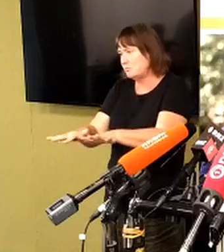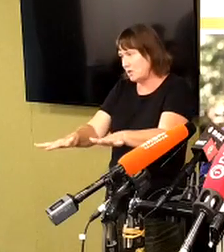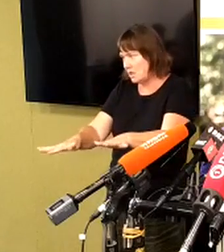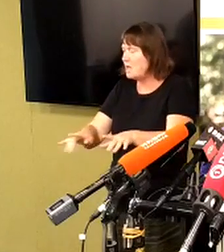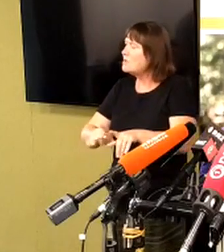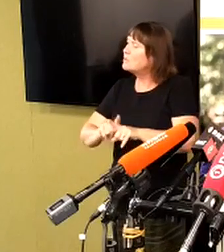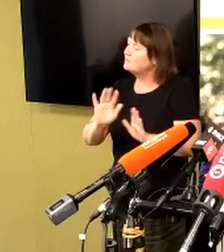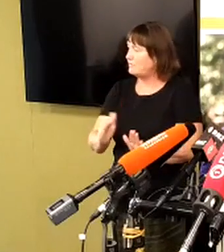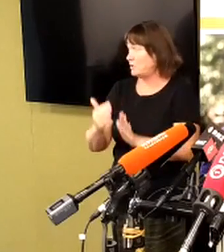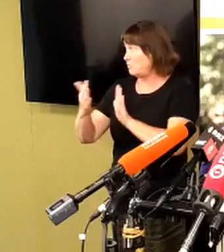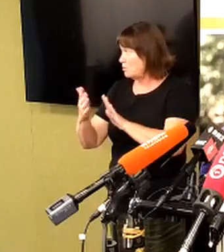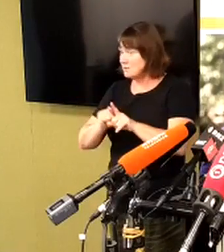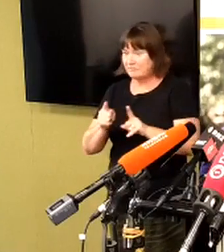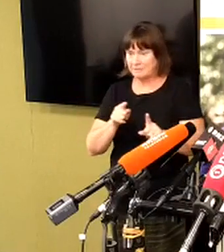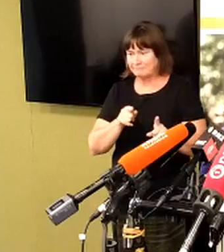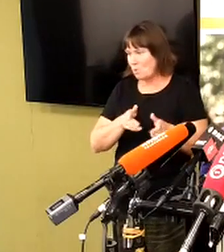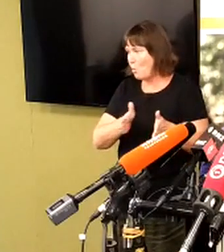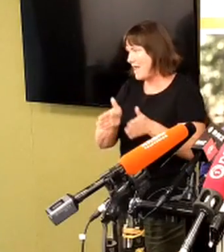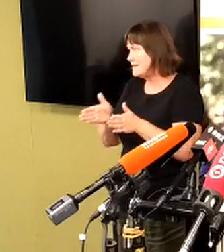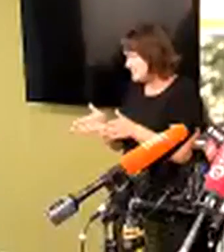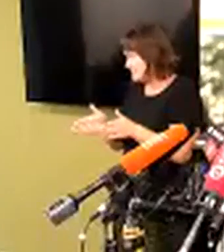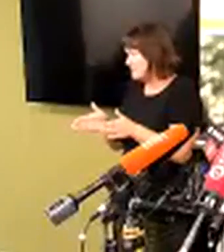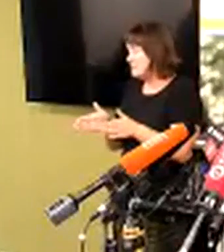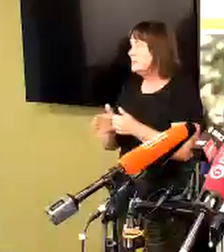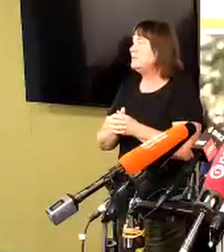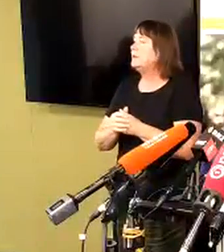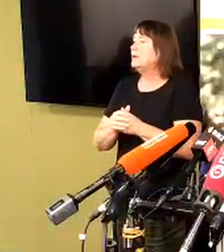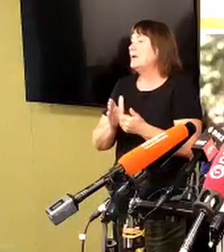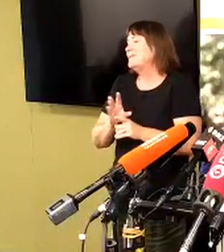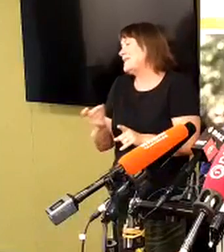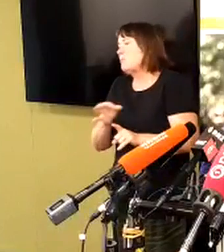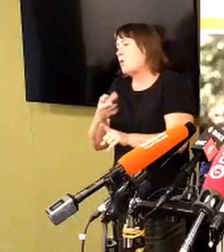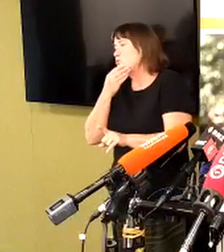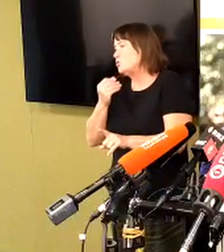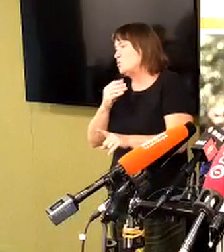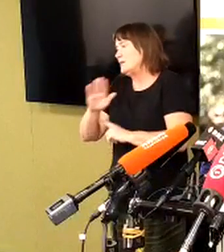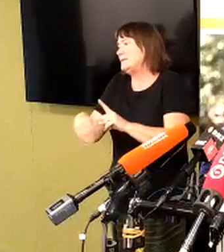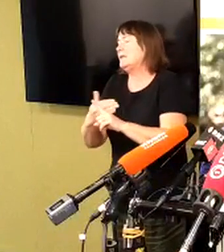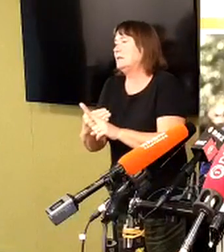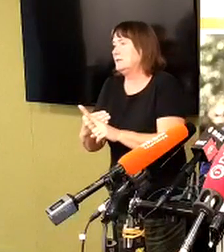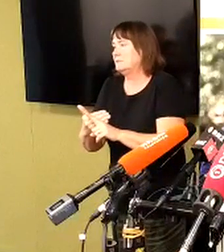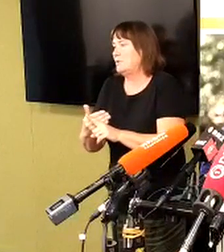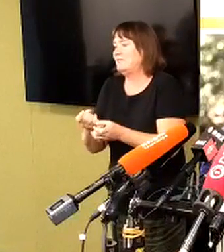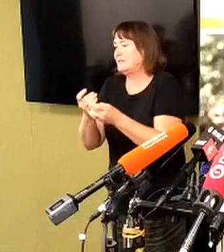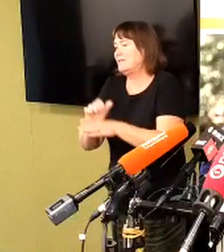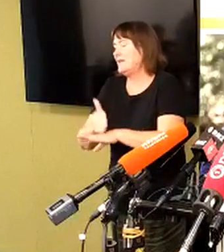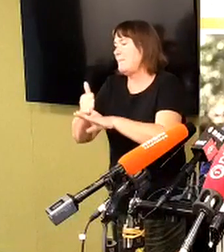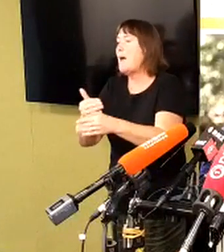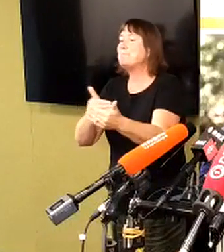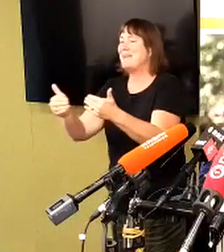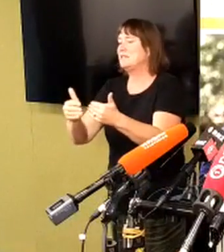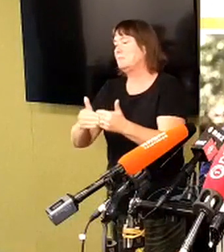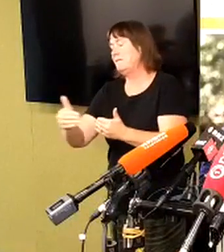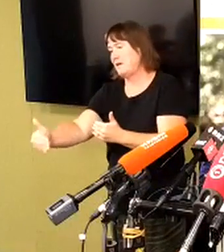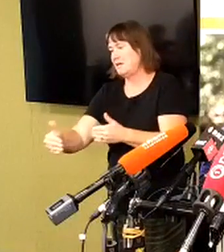that, and some of which normally we wouldn't necessarily use until we got to a manage it phase, like the mass gatherings, schools closing and so